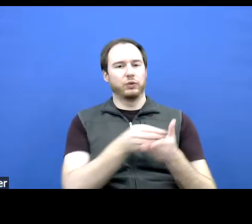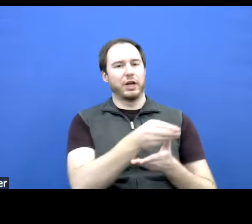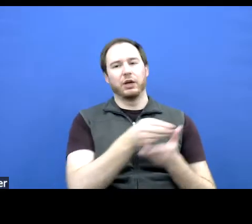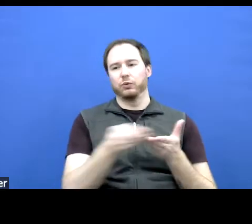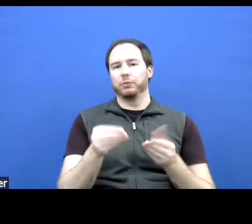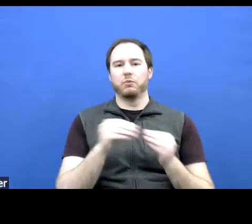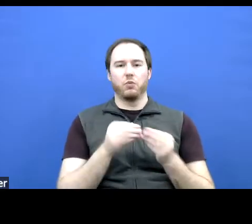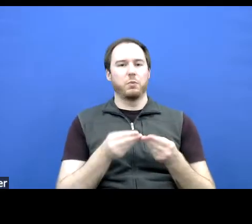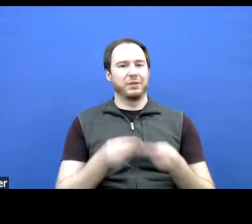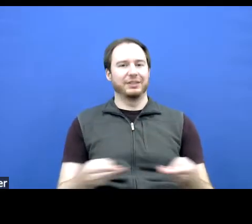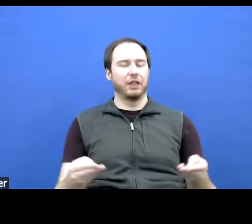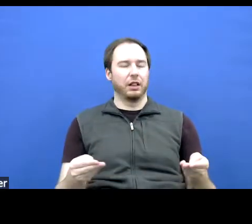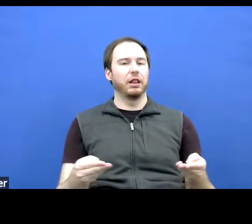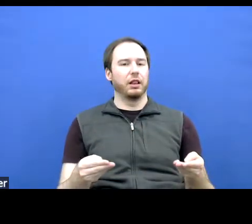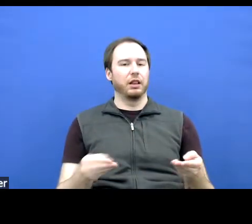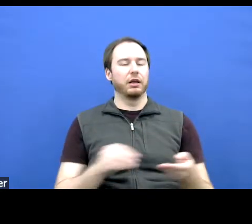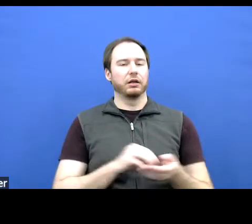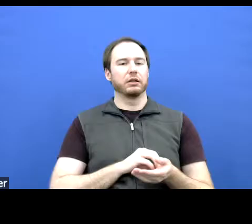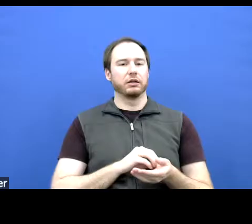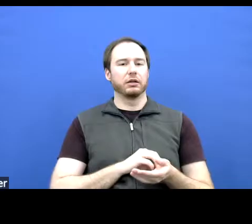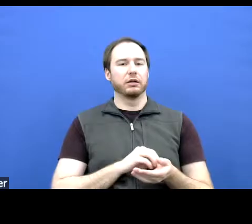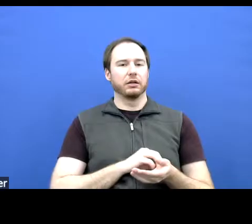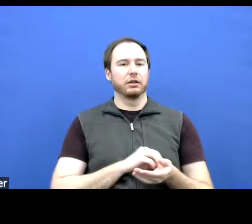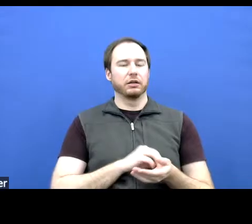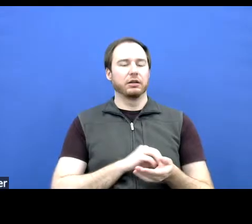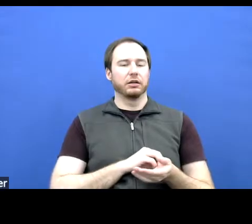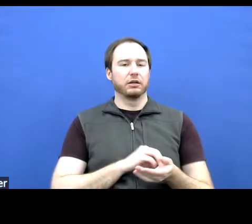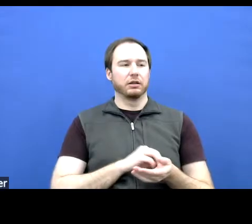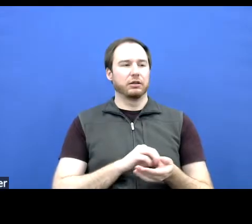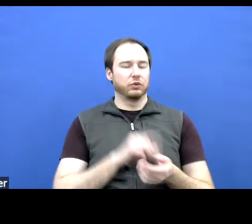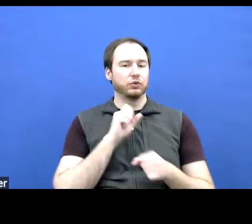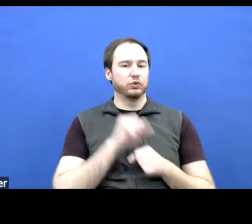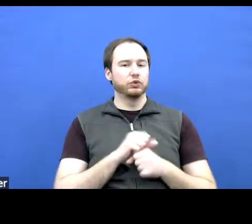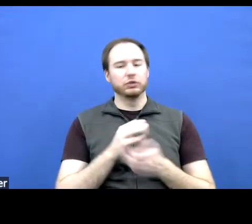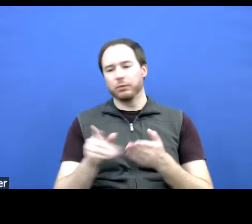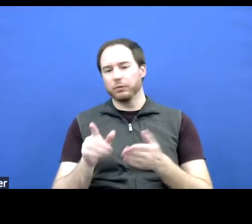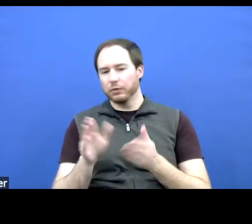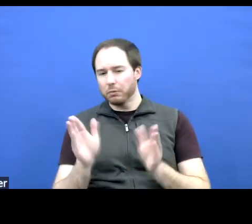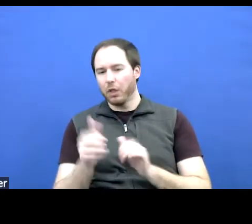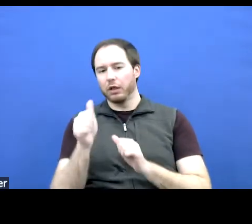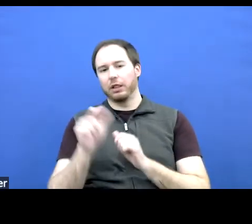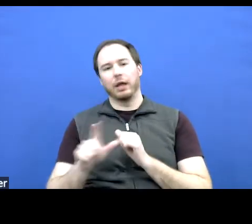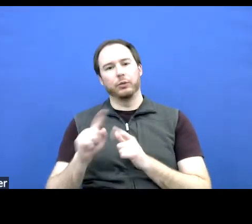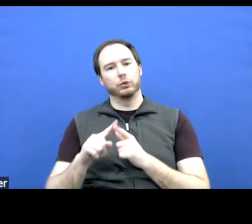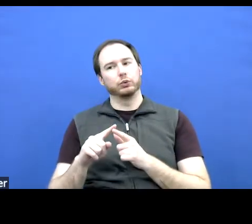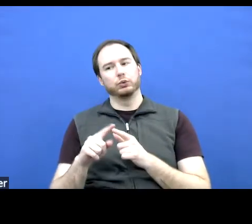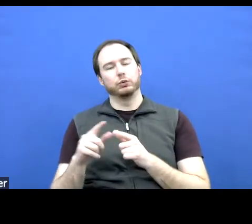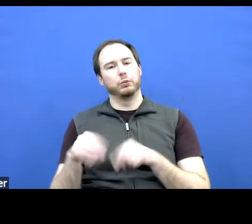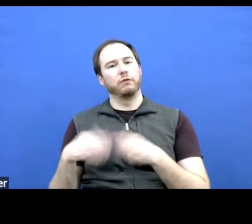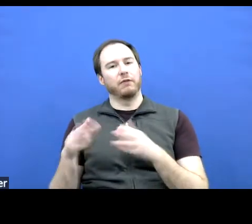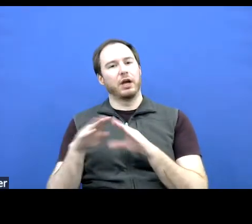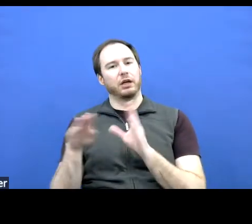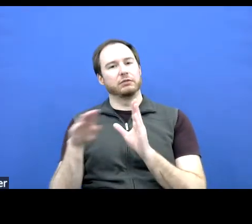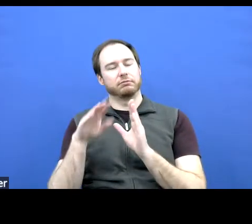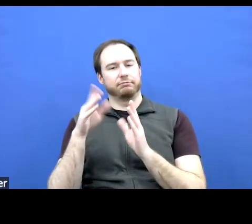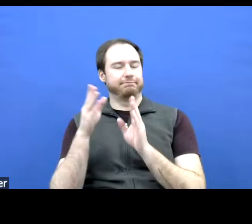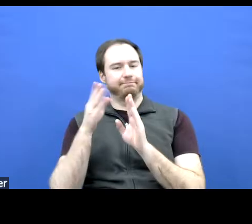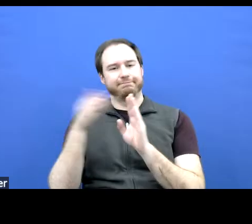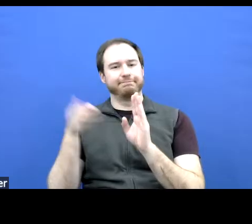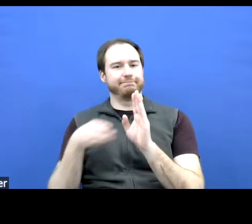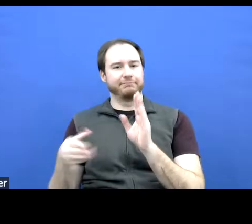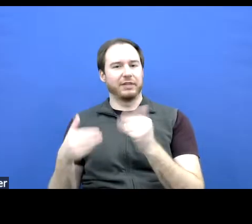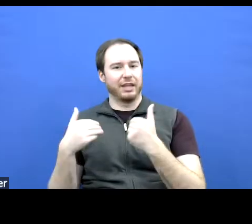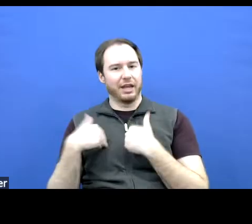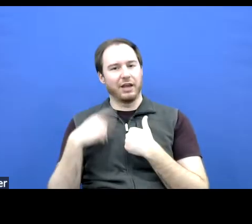and you know, help some of the smaller libraries. Absolutely, In the region to